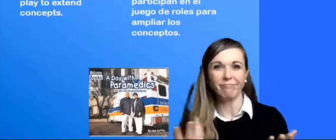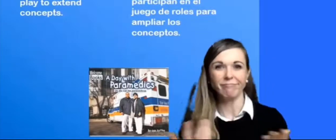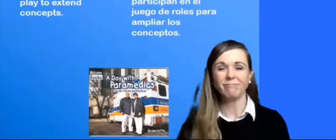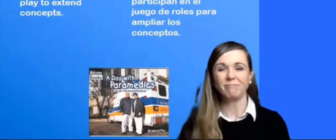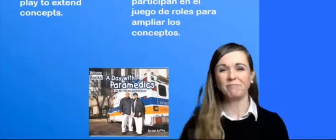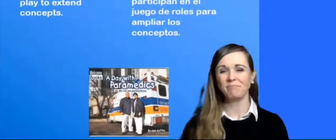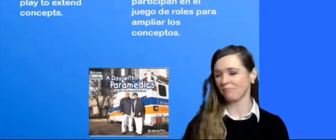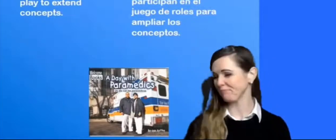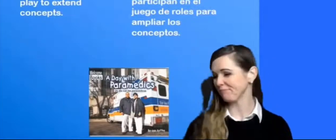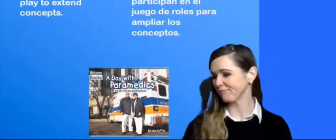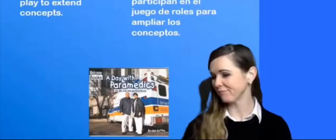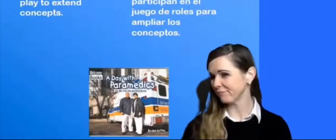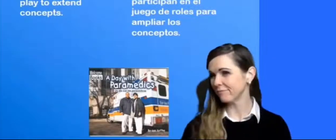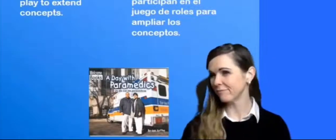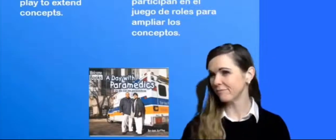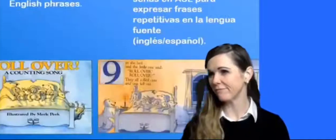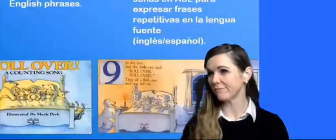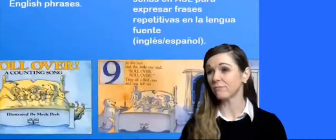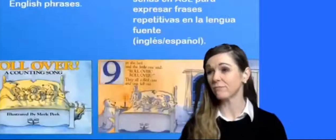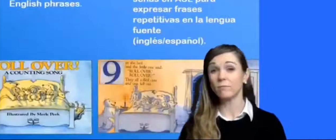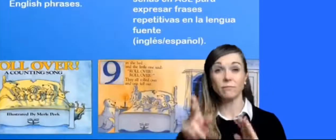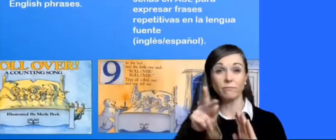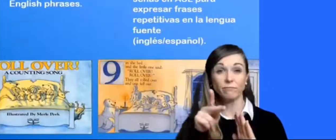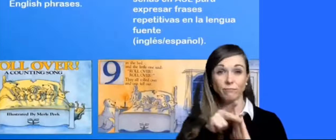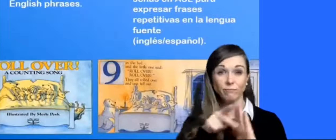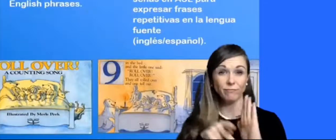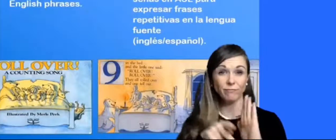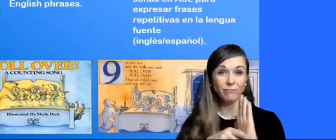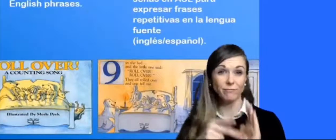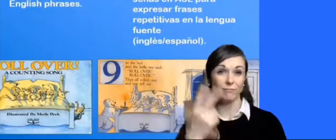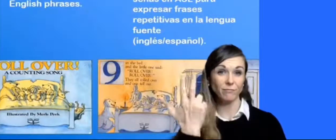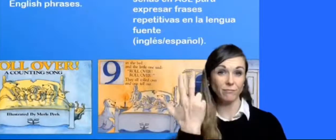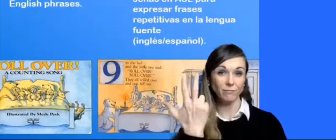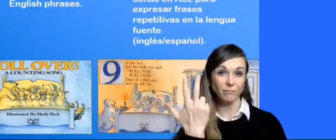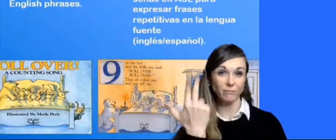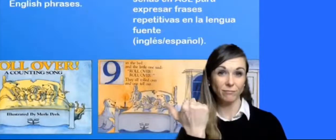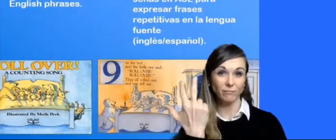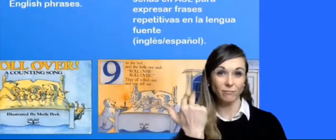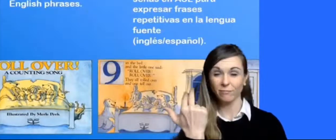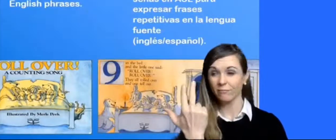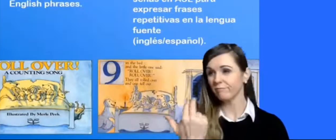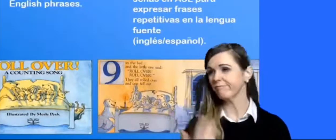more practice you have in this, the better. So keep playing with it.